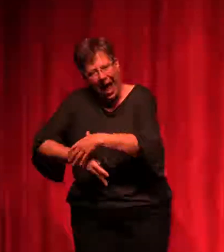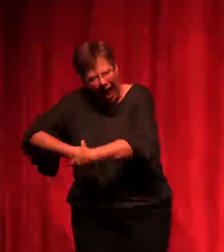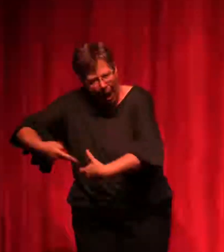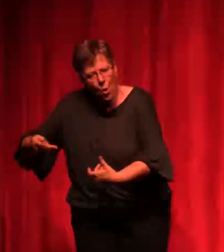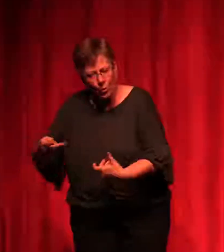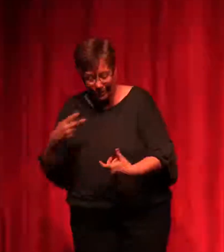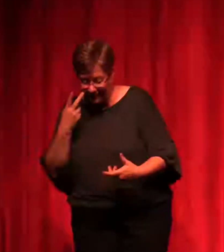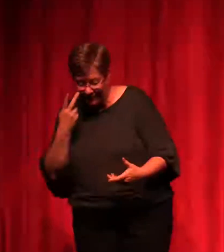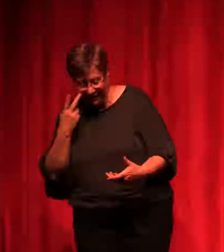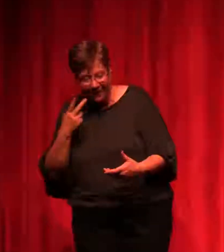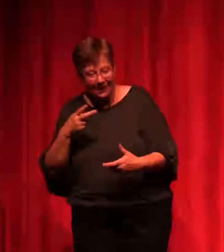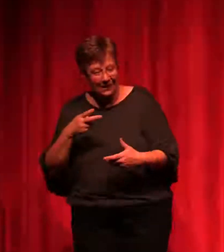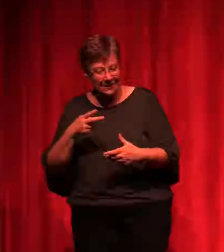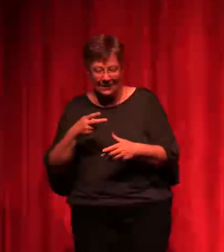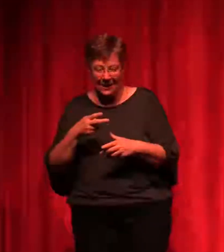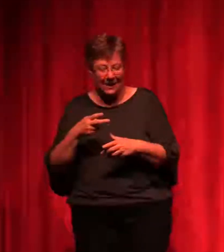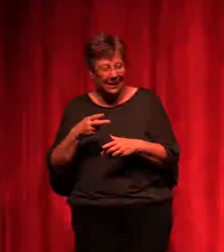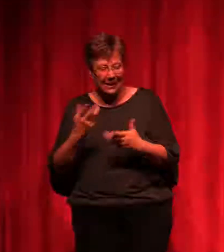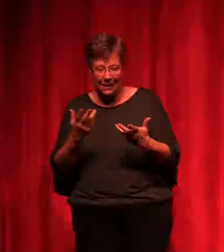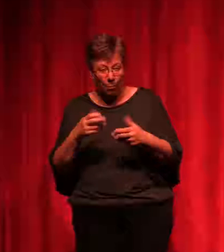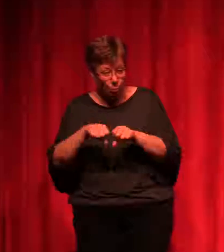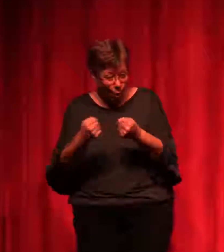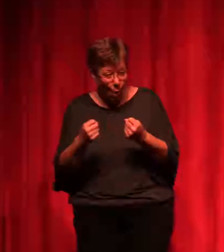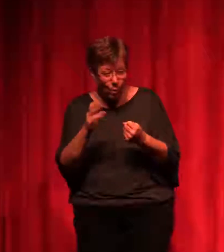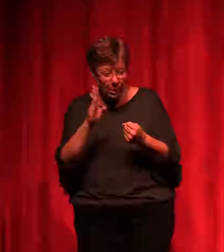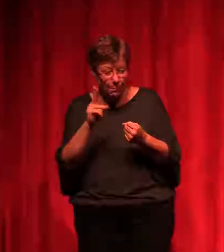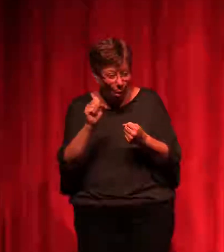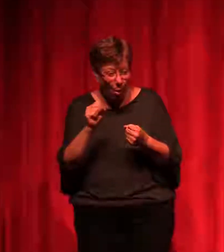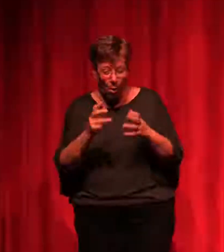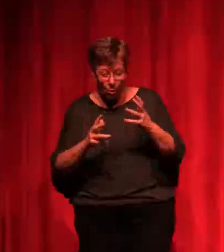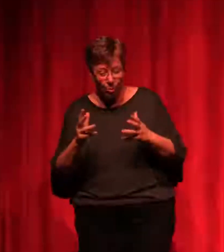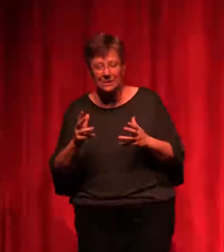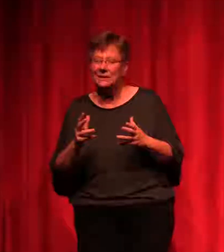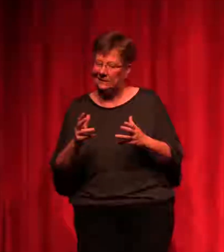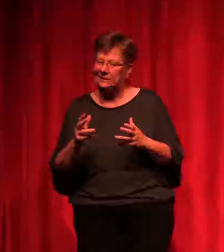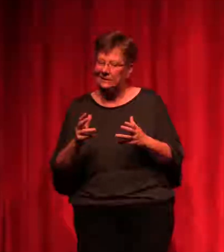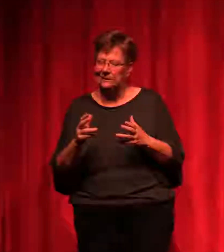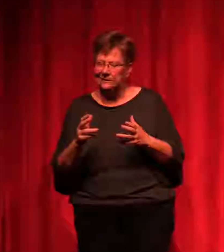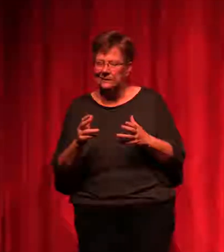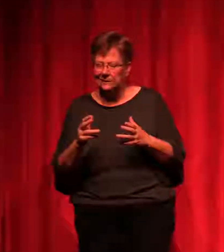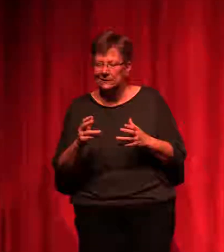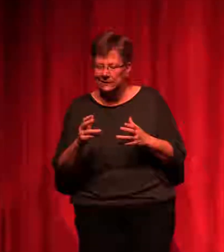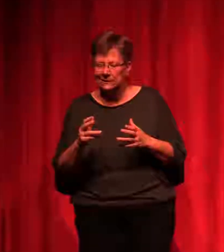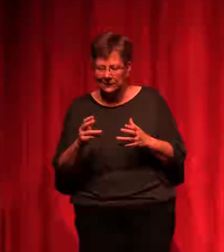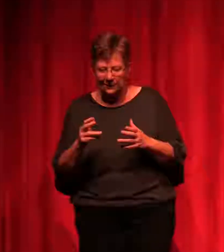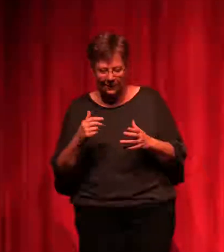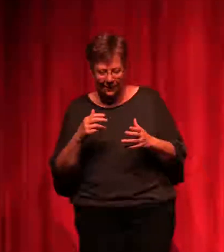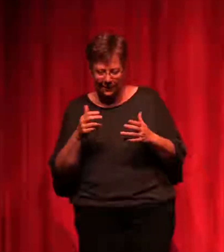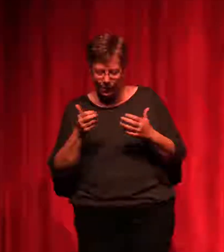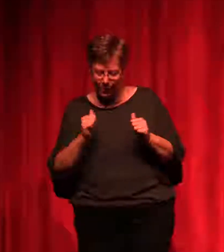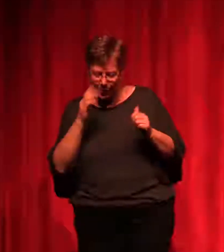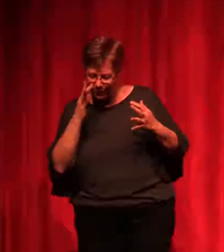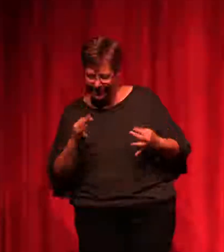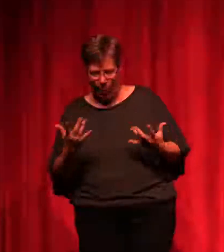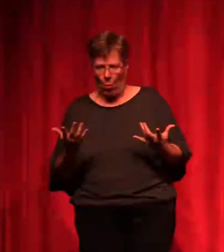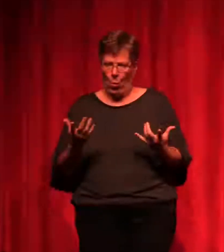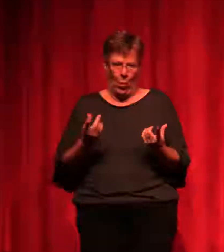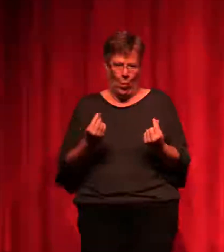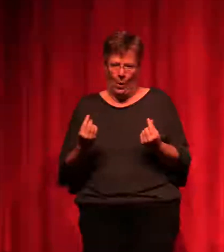see if there are any bones sticking out of his leg, which there weren't, fortunately, and trying to decide what are we going to